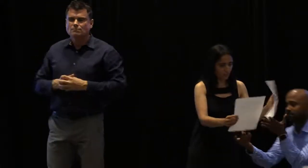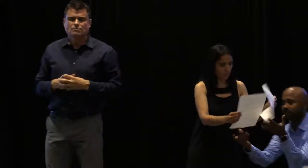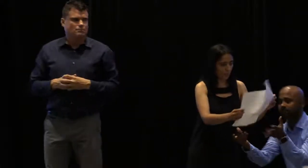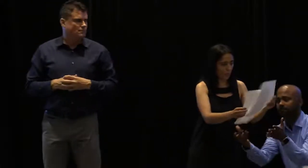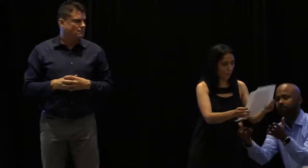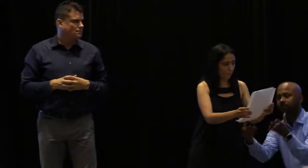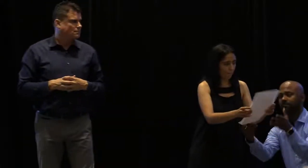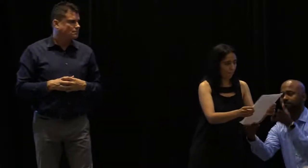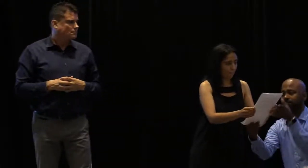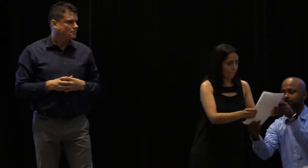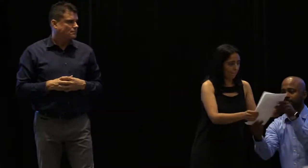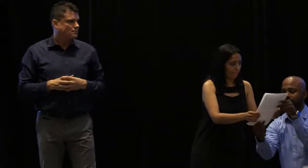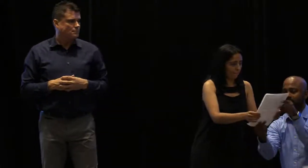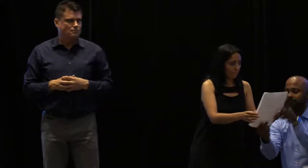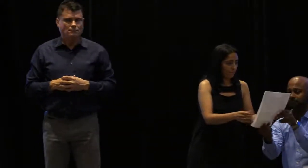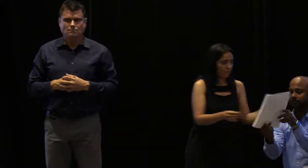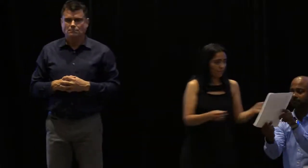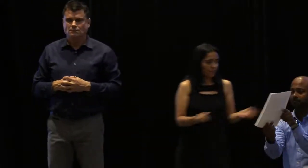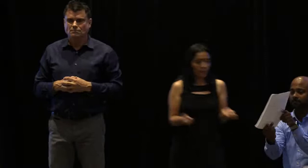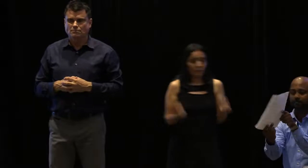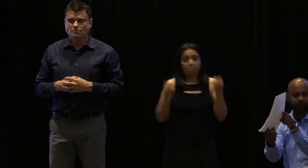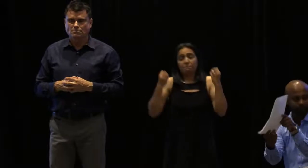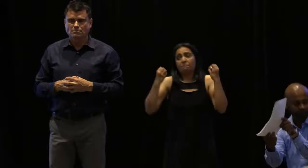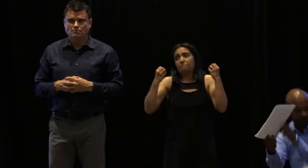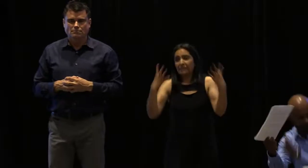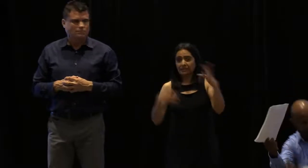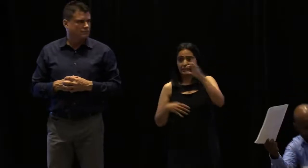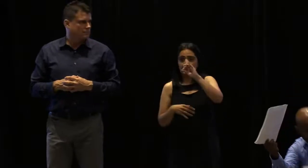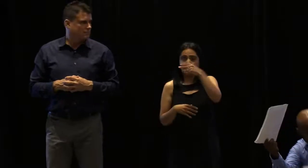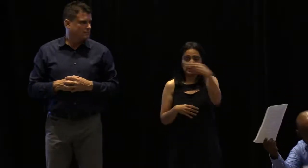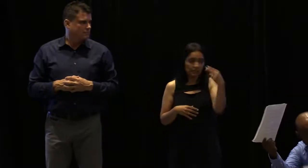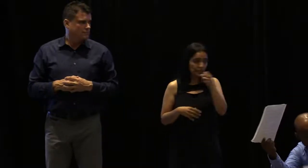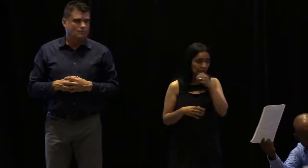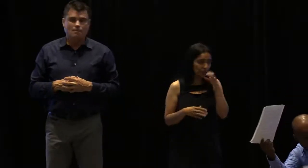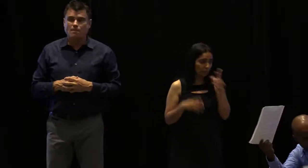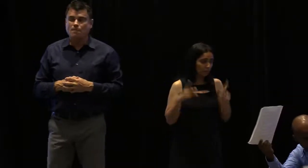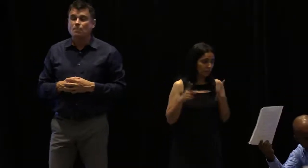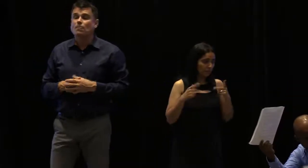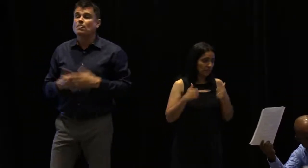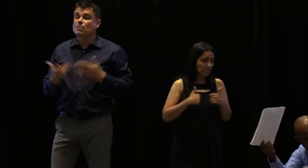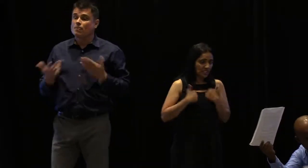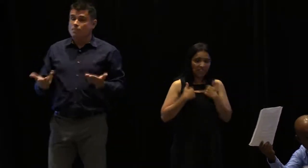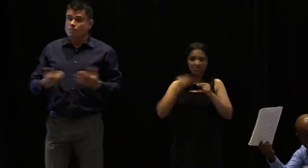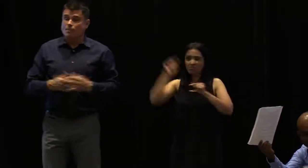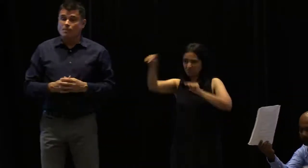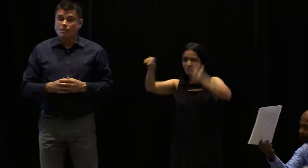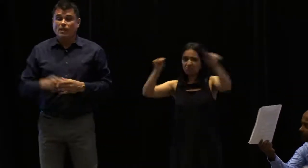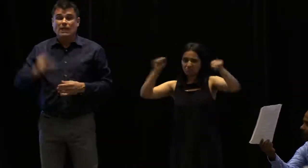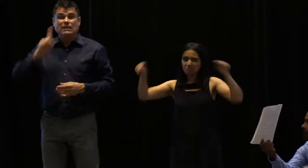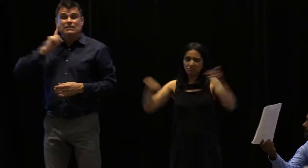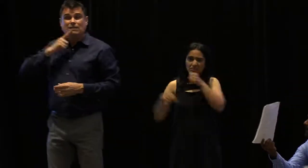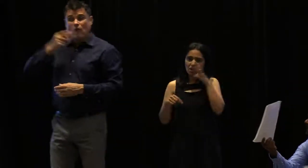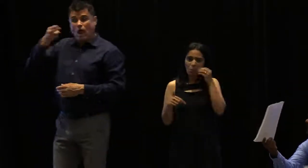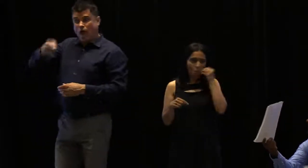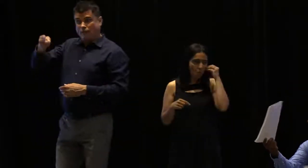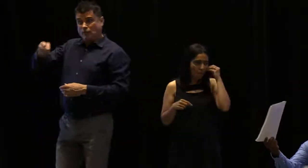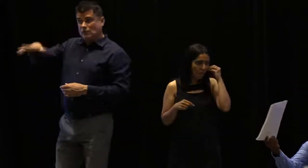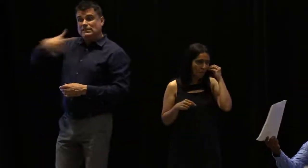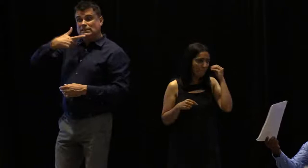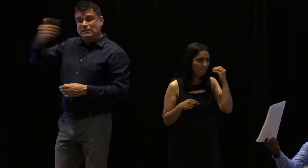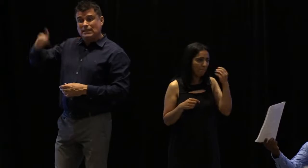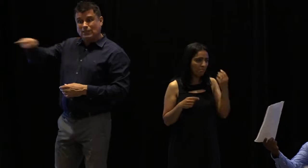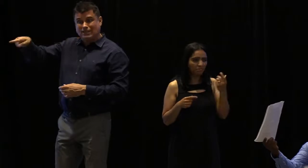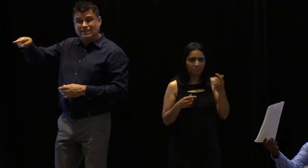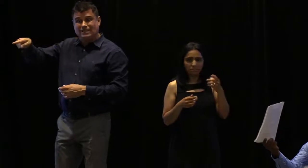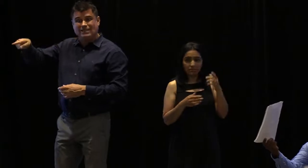communication. That is very isolating and impacts their mental health. Many of our deaf and hard of hearing seniors are in